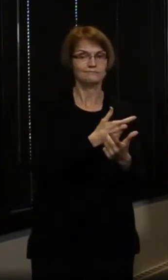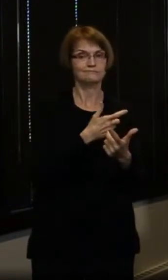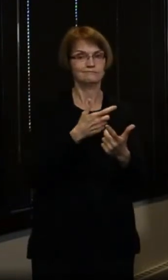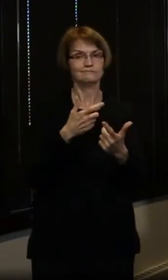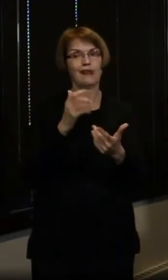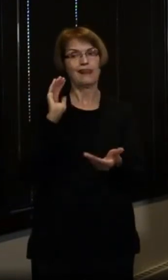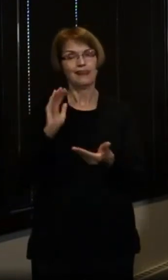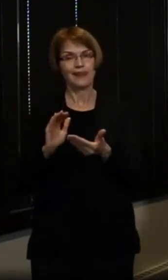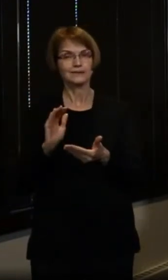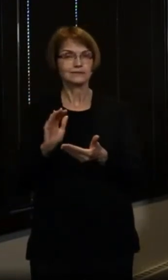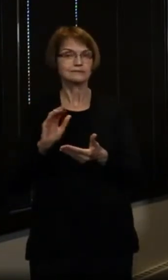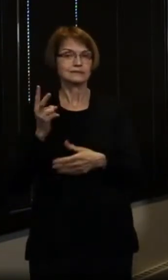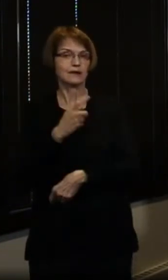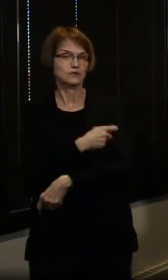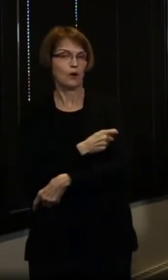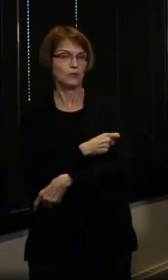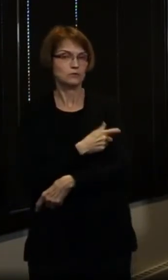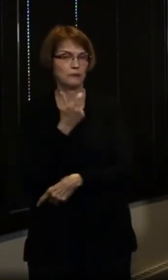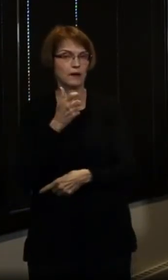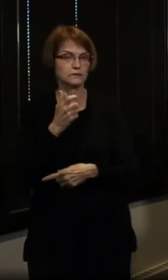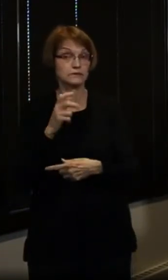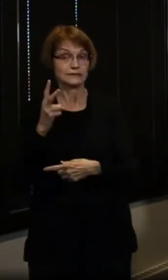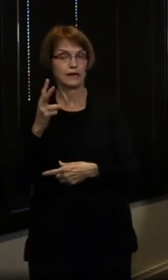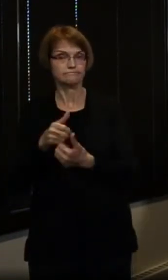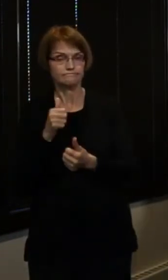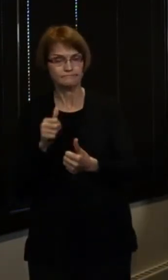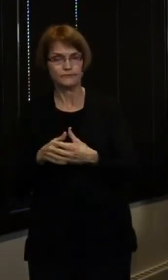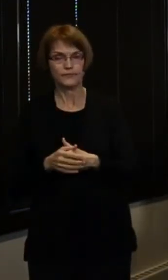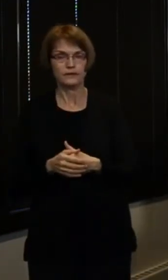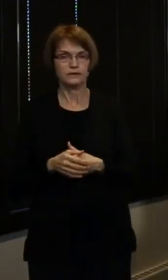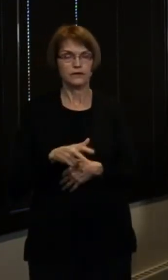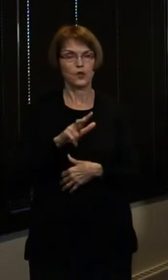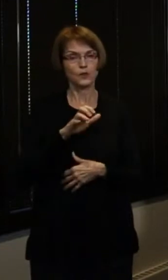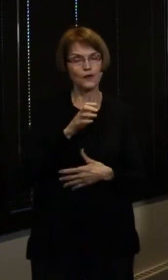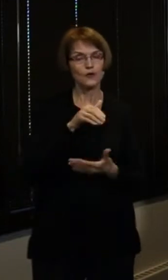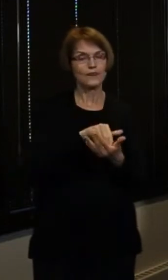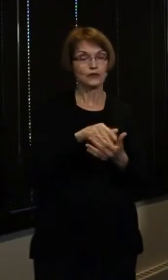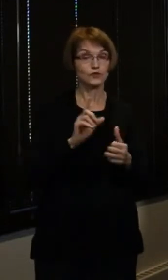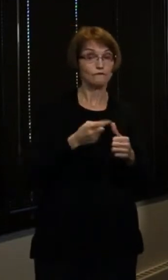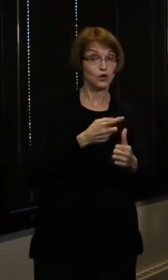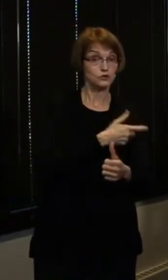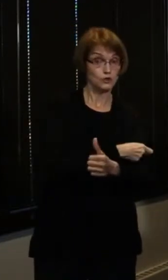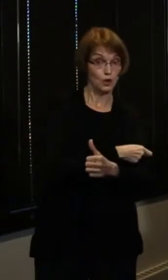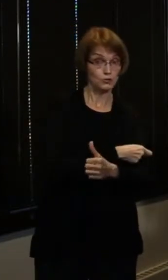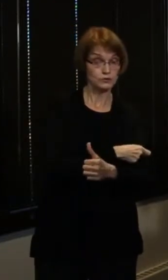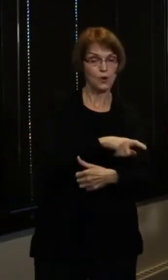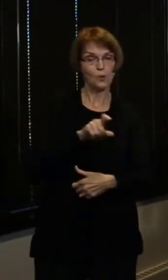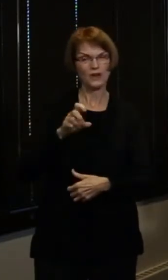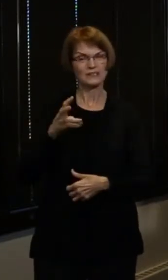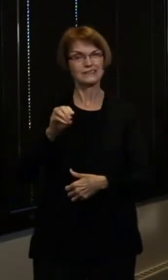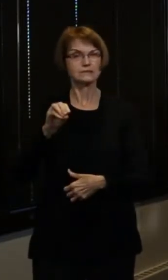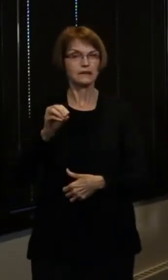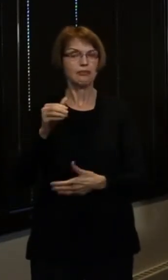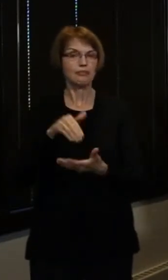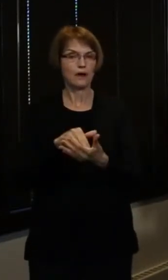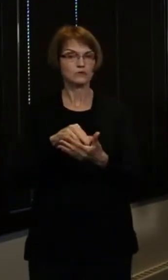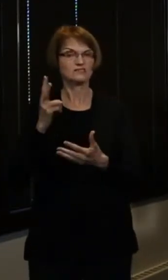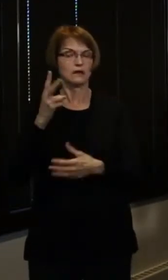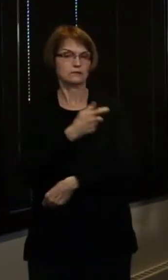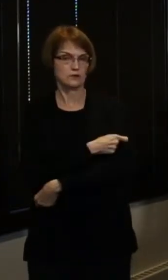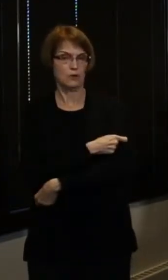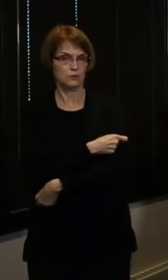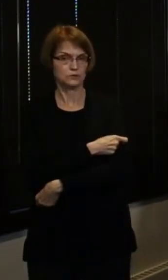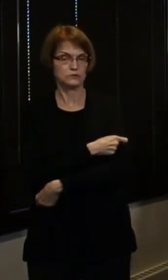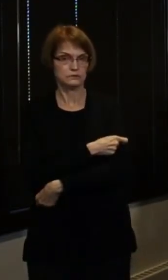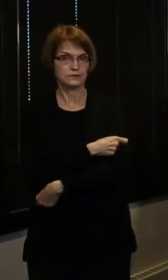lag. Around 300,000 of first dose and around 160,000 of second dose. And of course that second dose will increase and